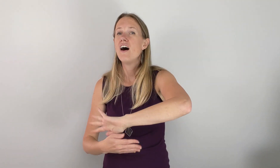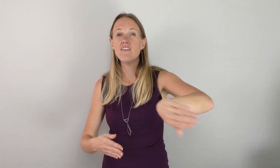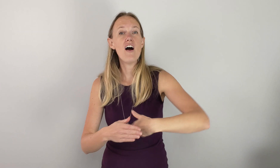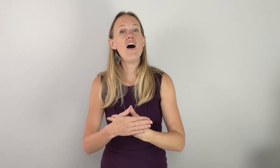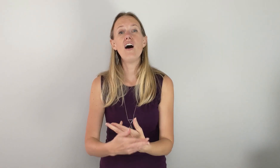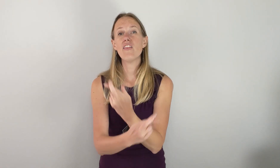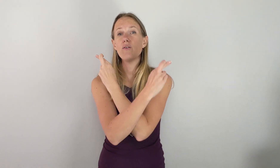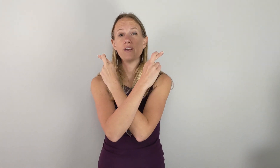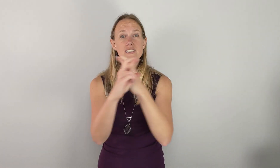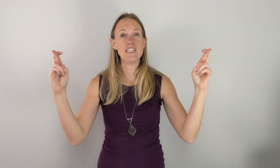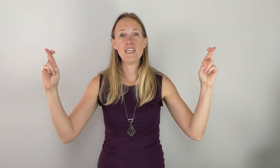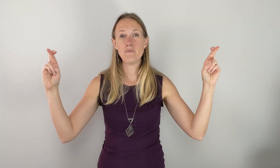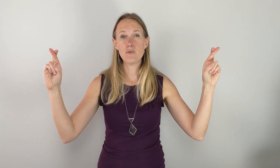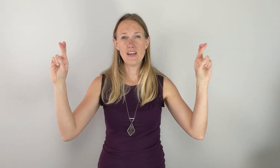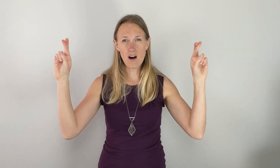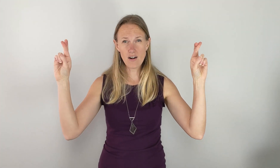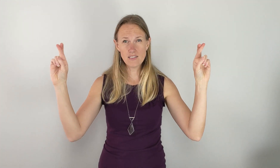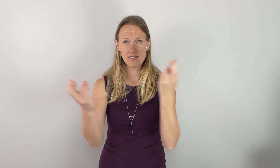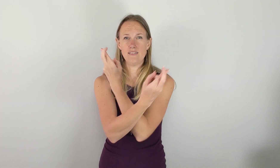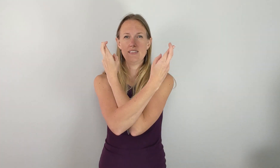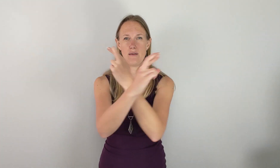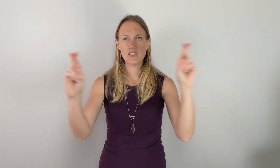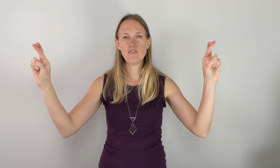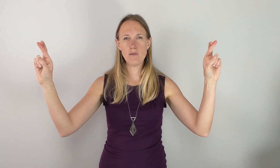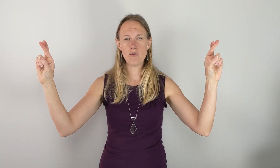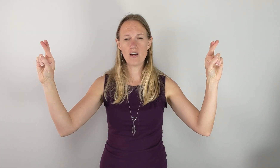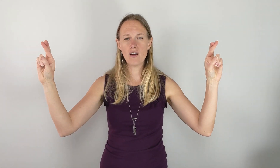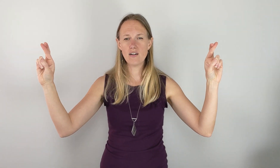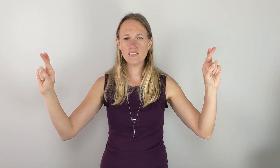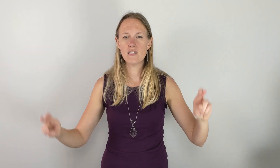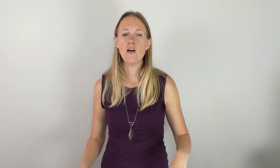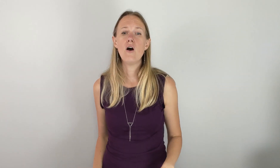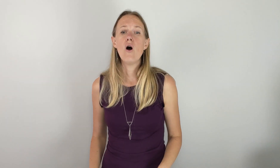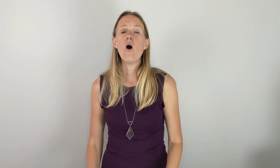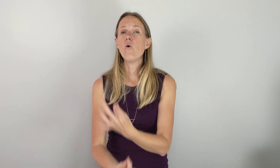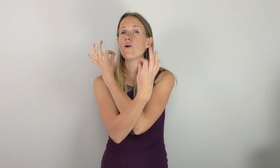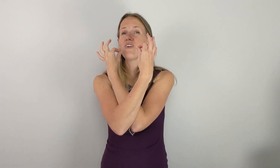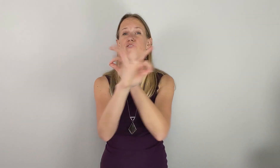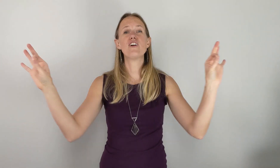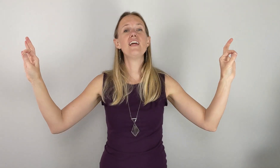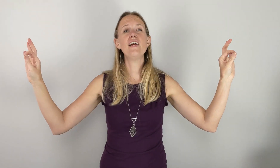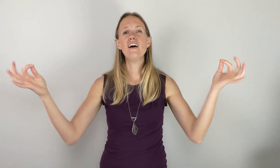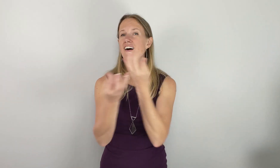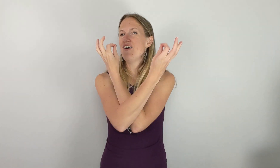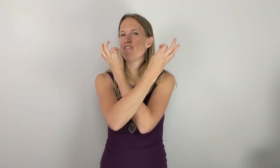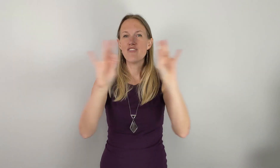of all the redeemed, right? Ours, same as free, but with ours. Oh, we're free,